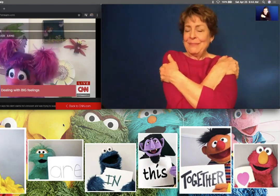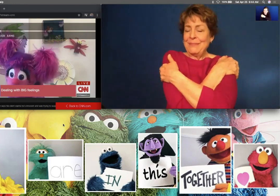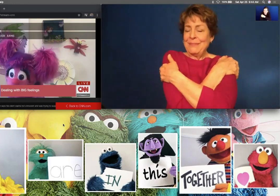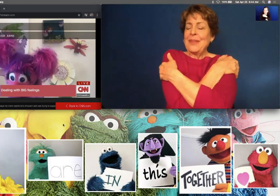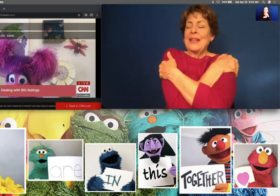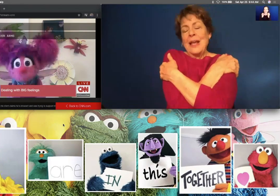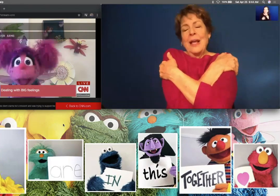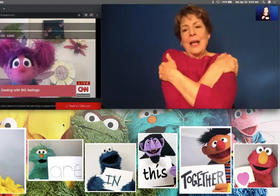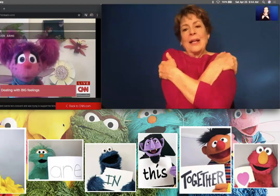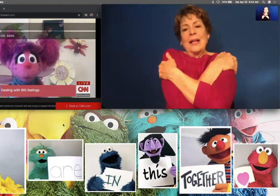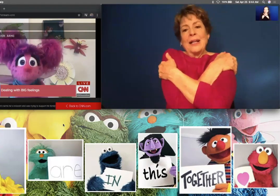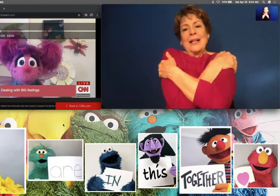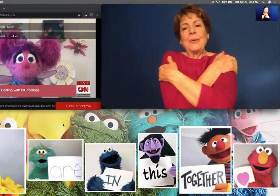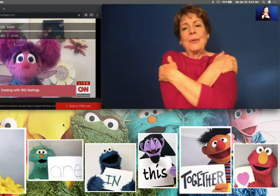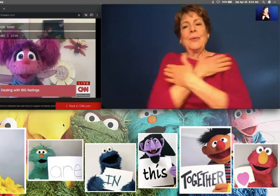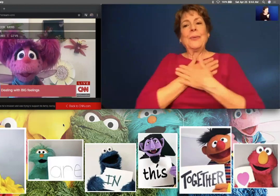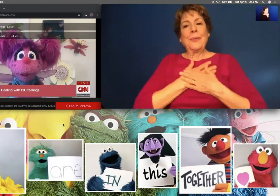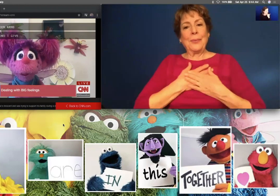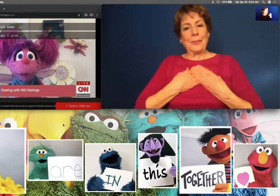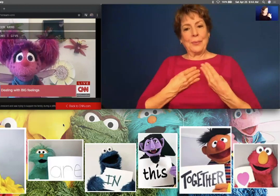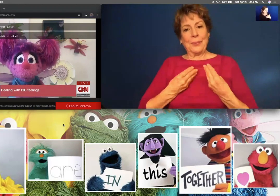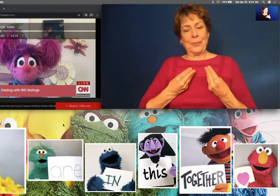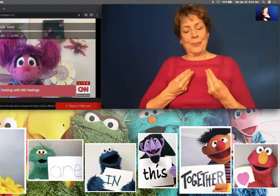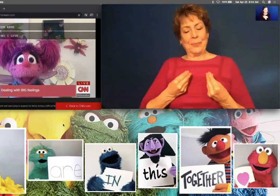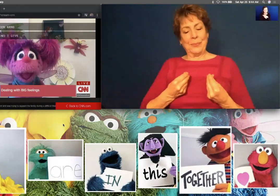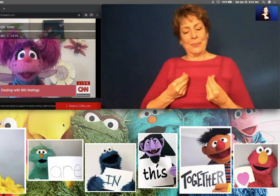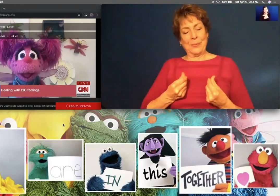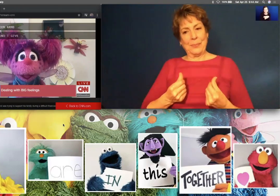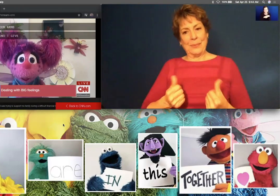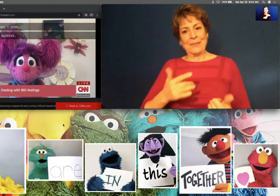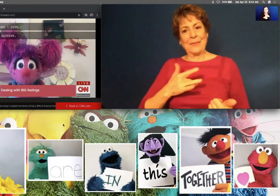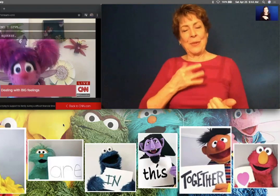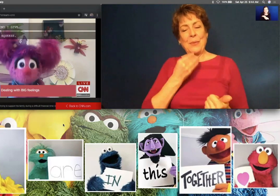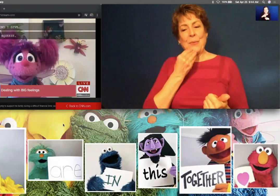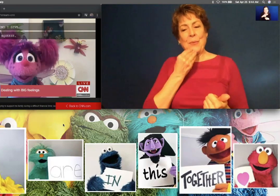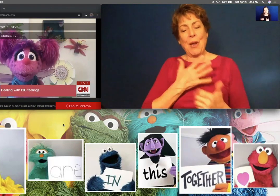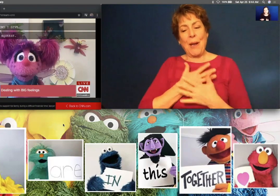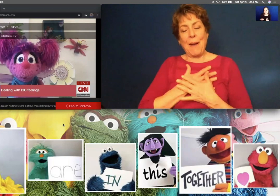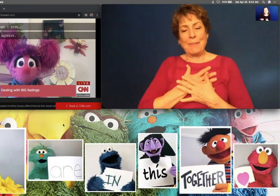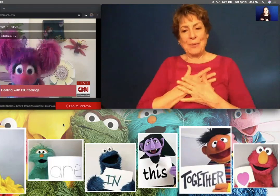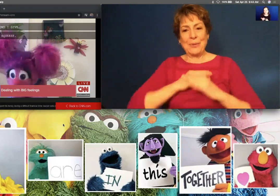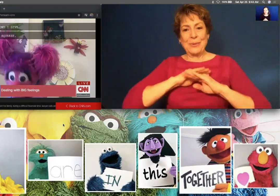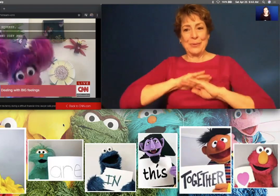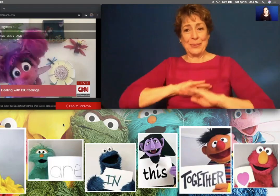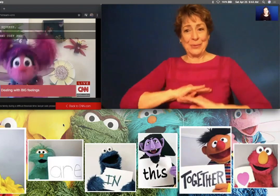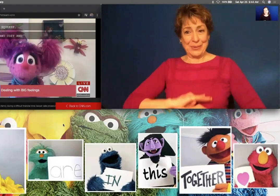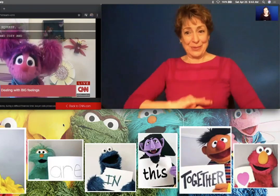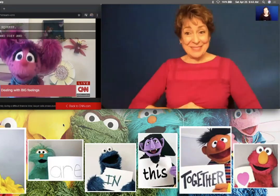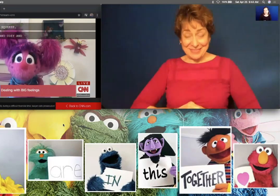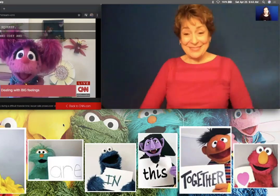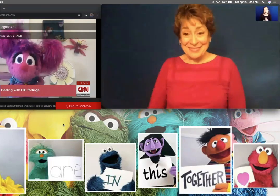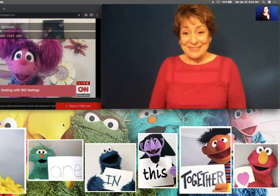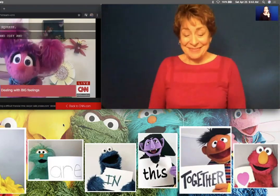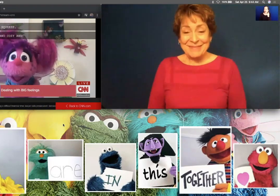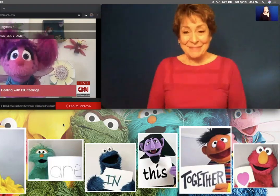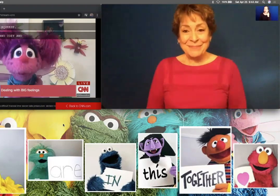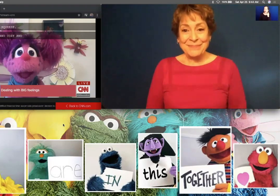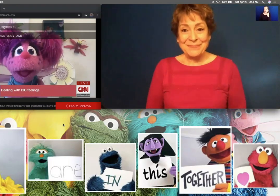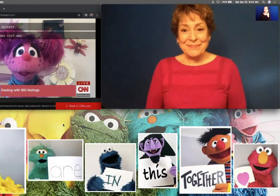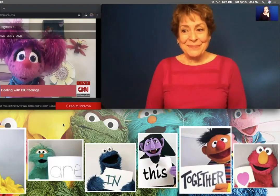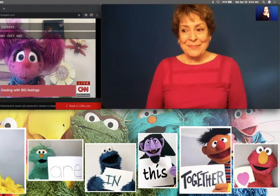yourself, and I give myself a nice little squeeze, and I feel all warm and cozy and